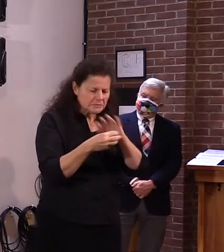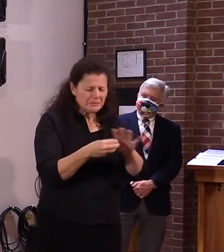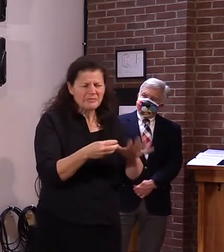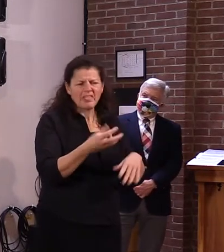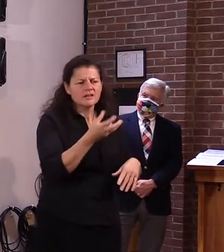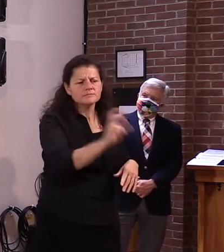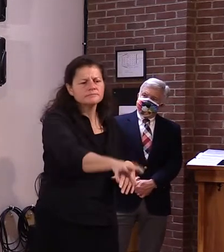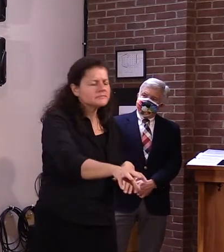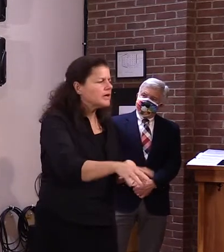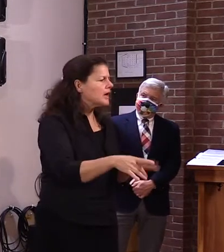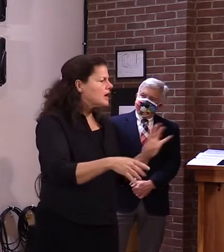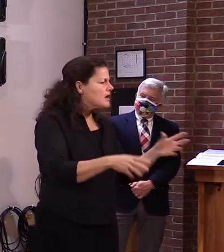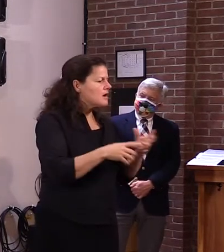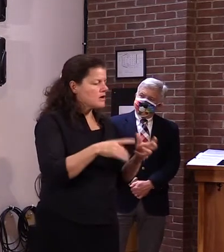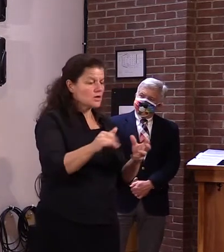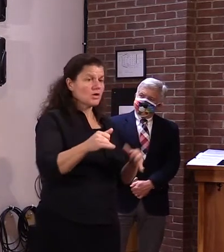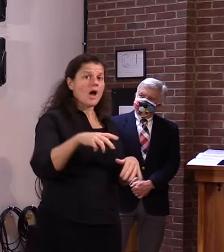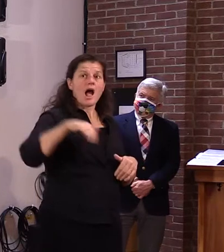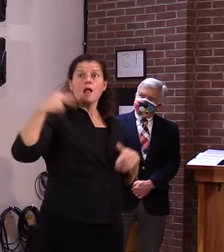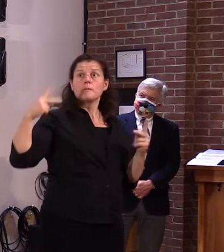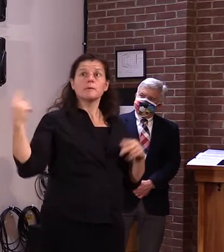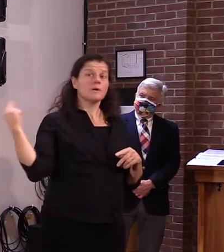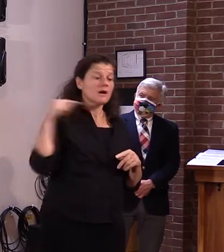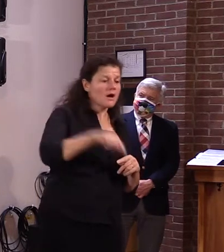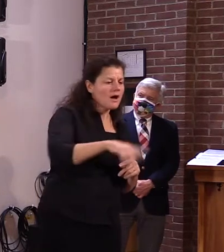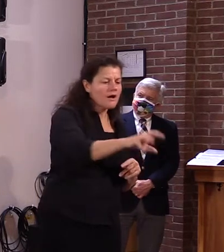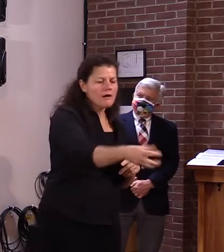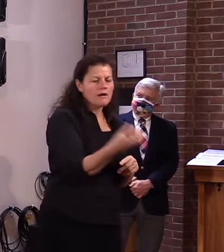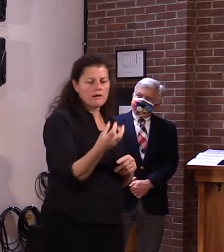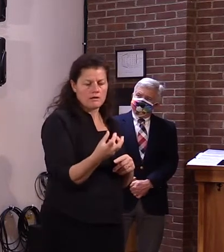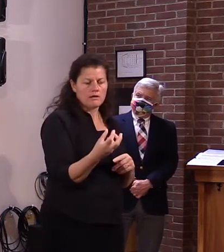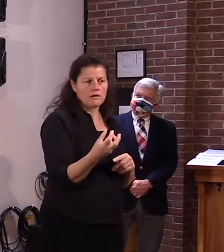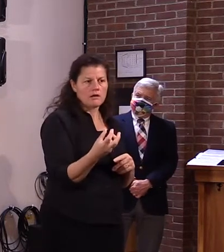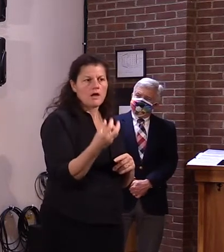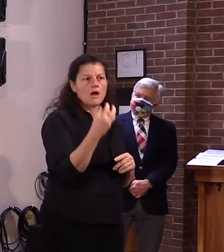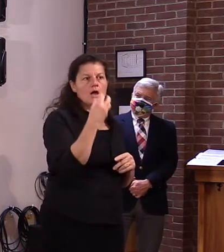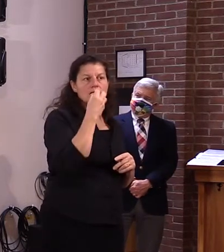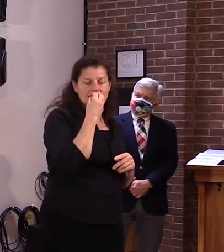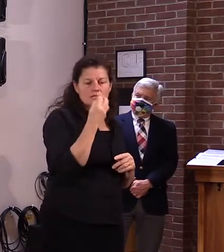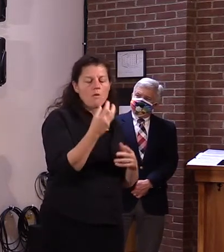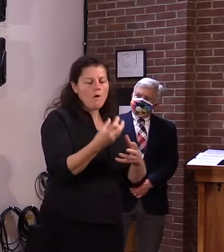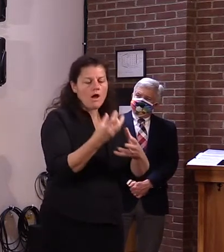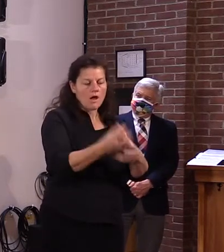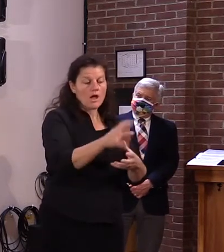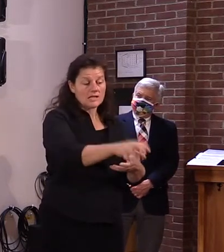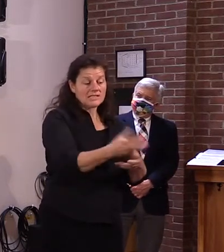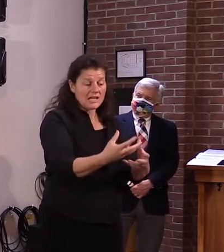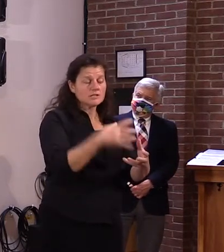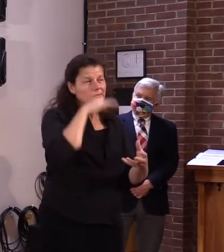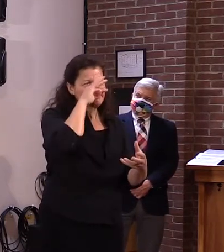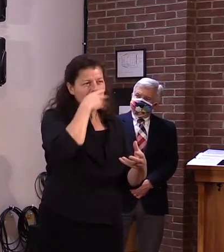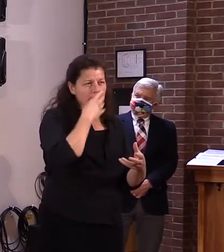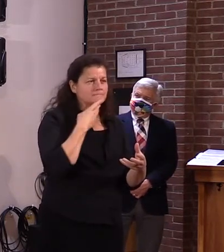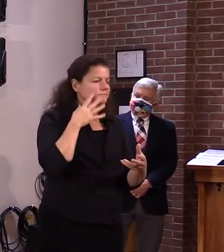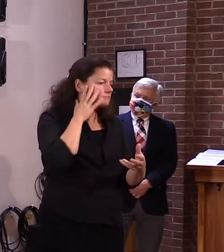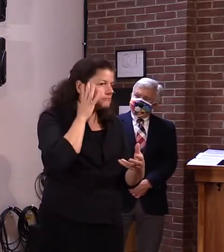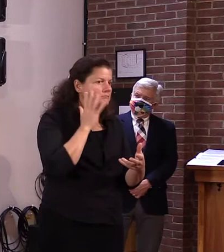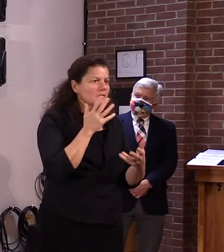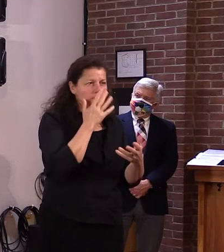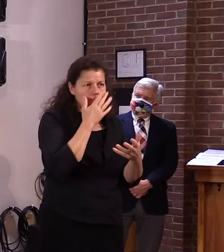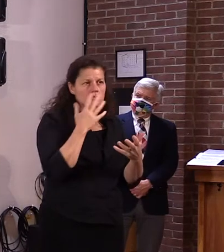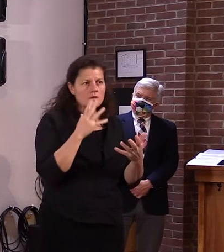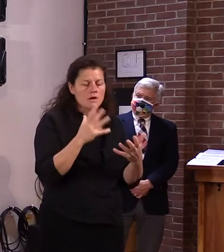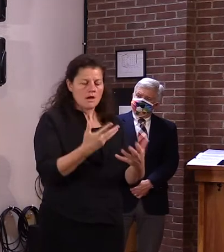concern that people could touch an object that some of these infected people may have done, not